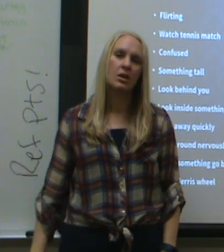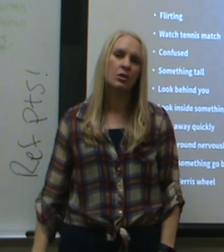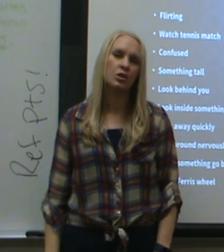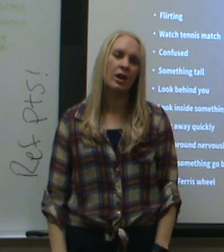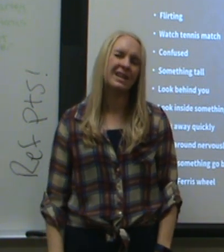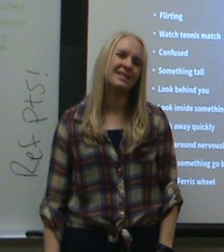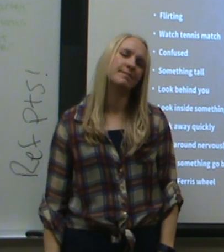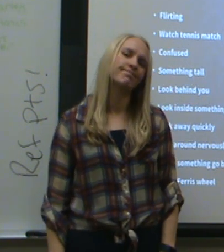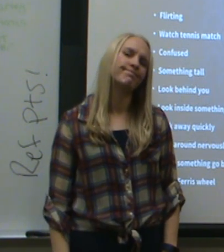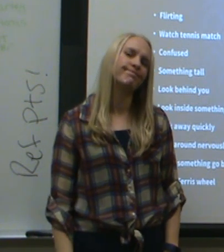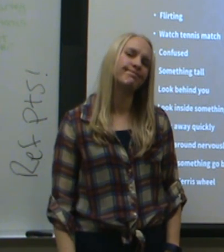Those are your eyes.